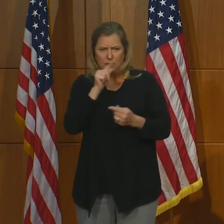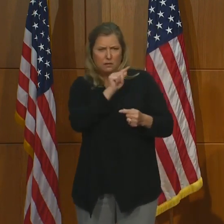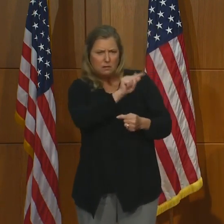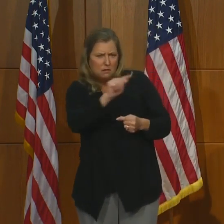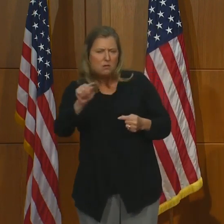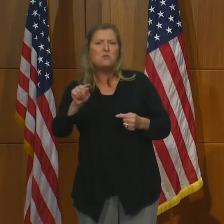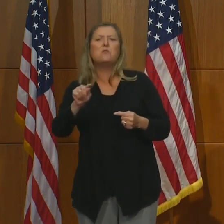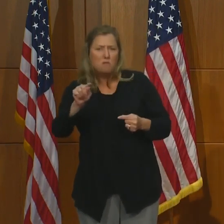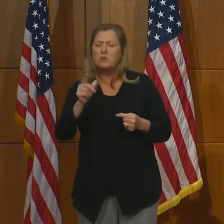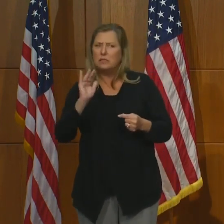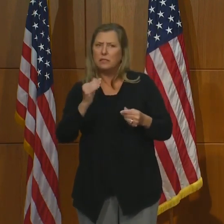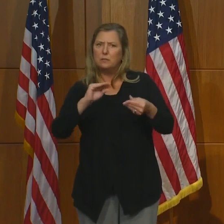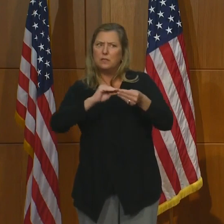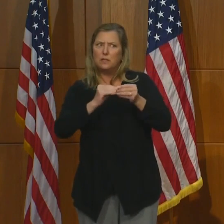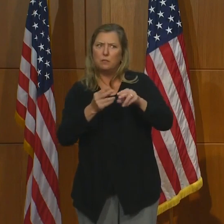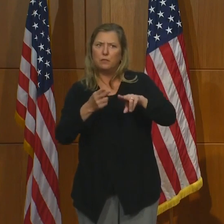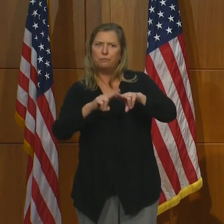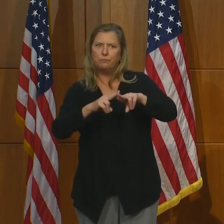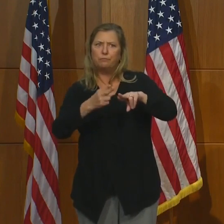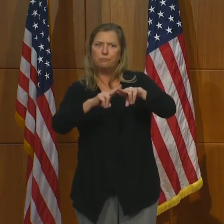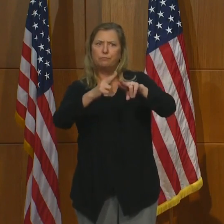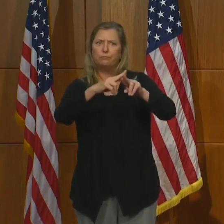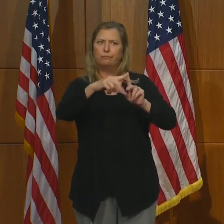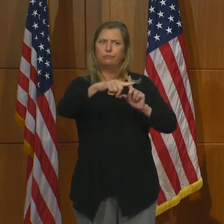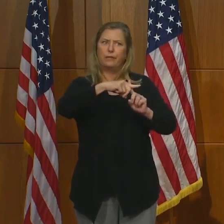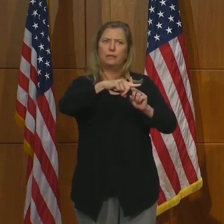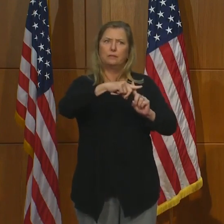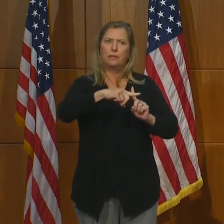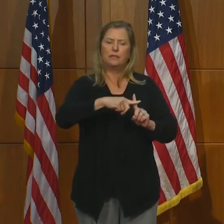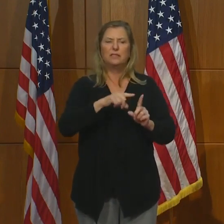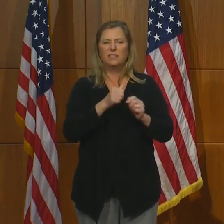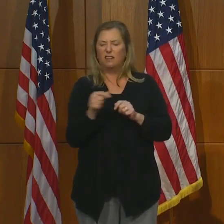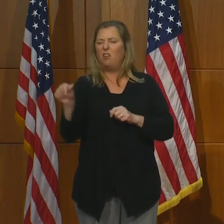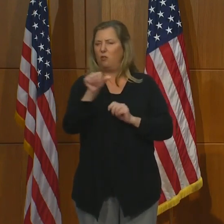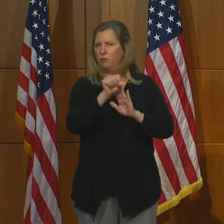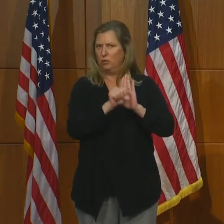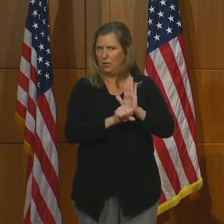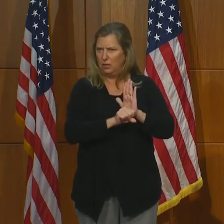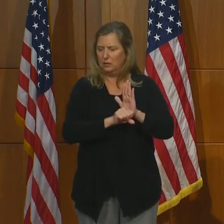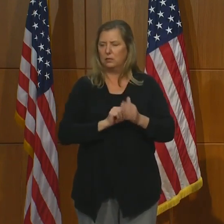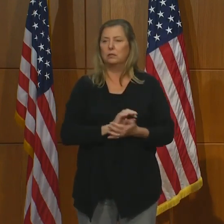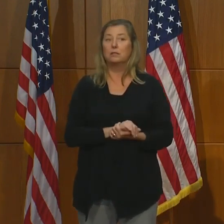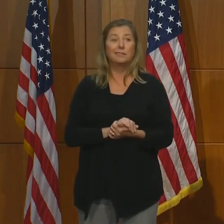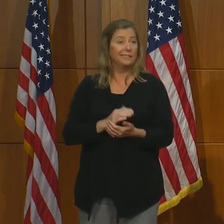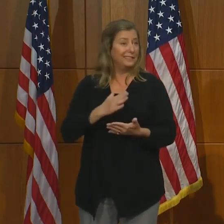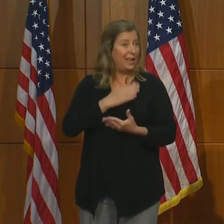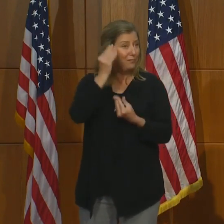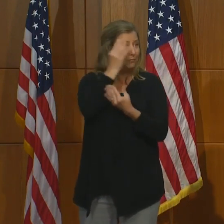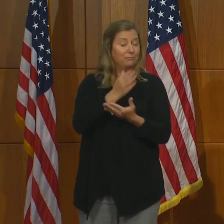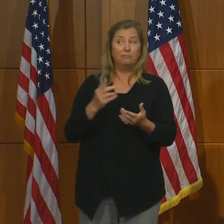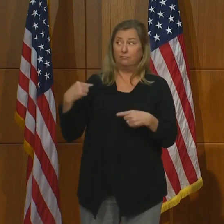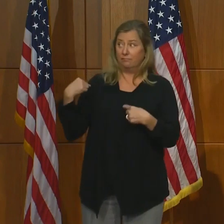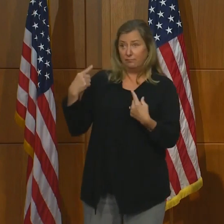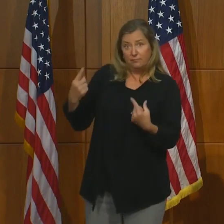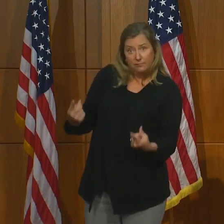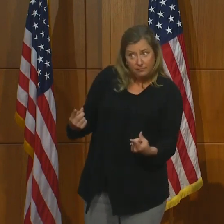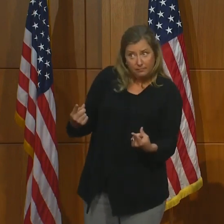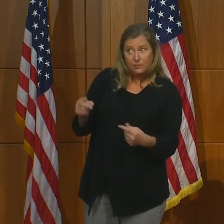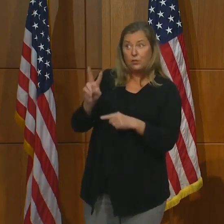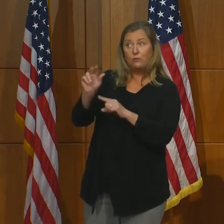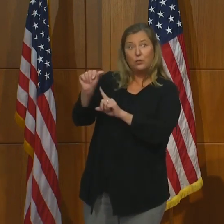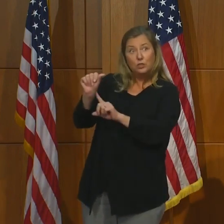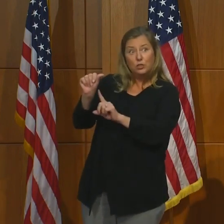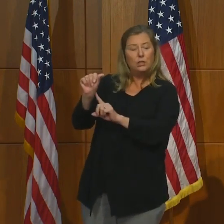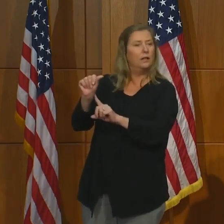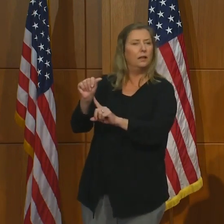about increasing coronavirus cases in several states. I'm glad to say that so far,